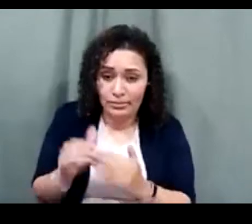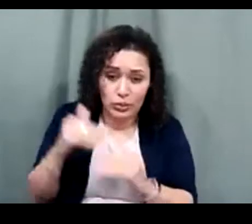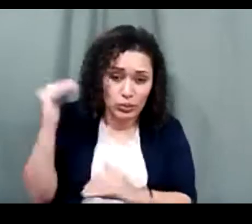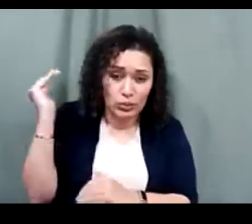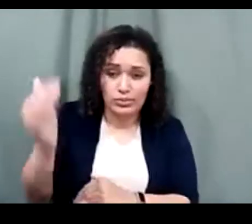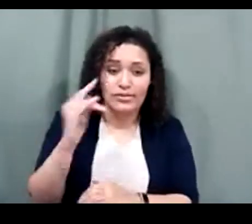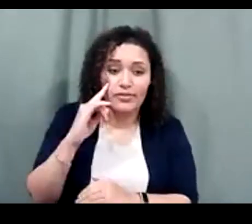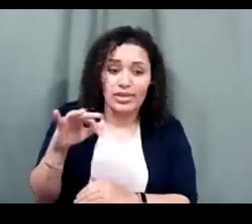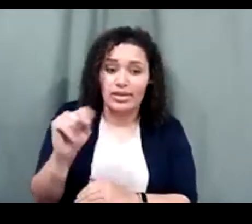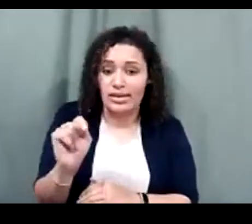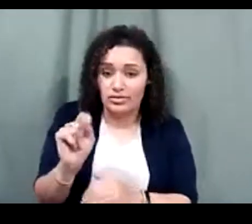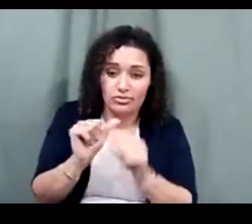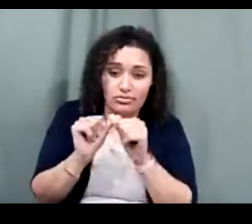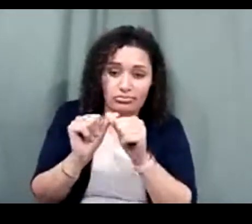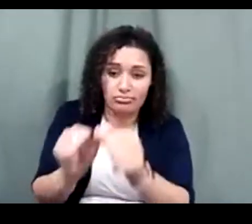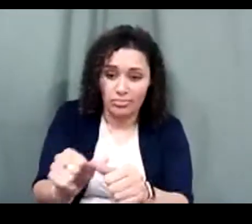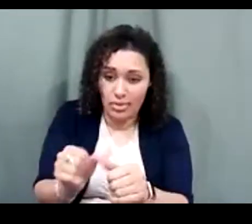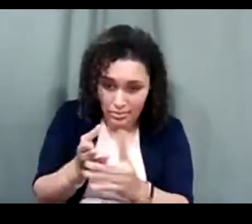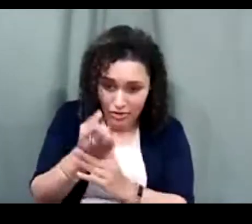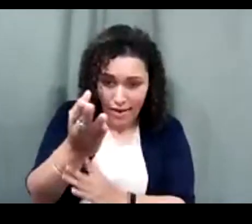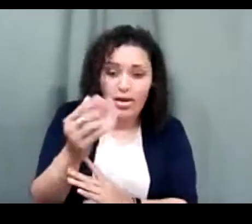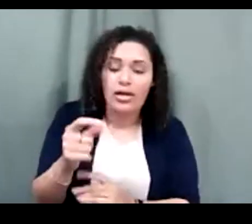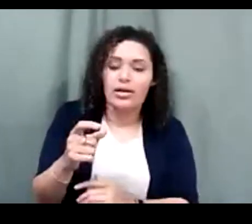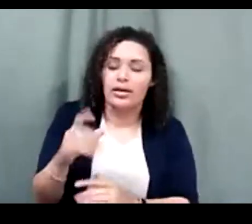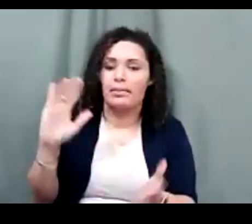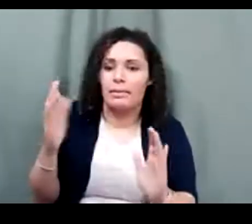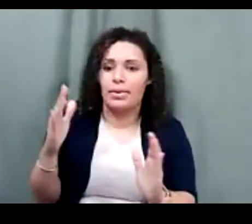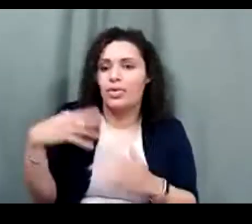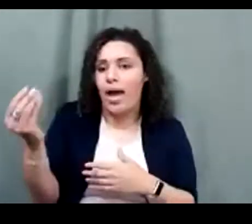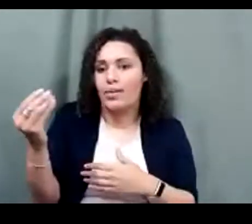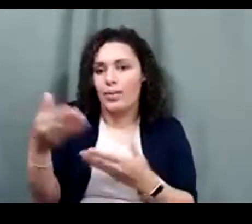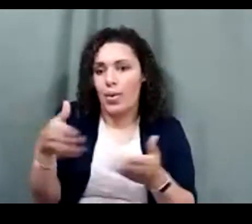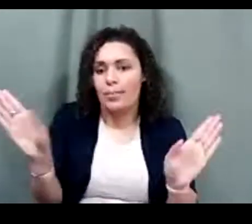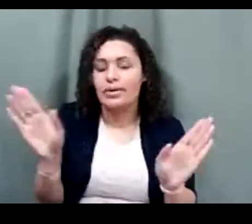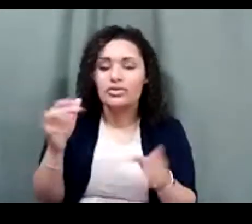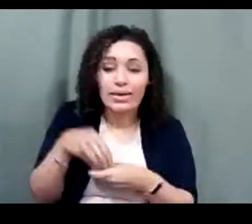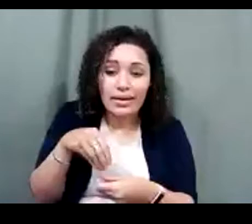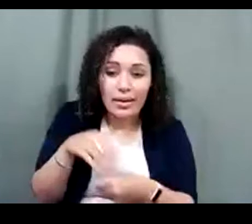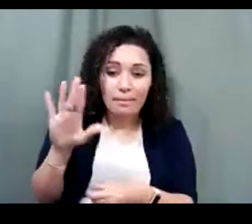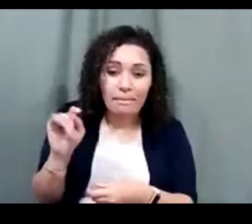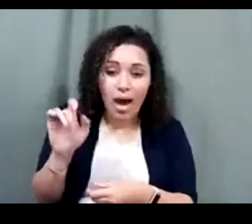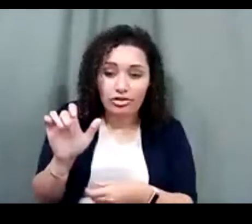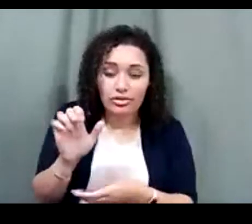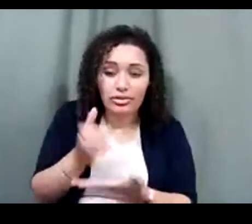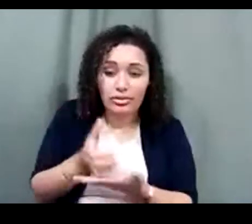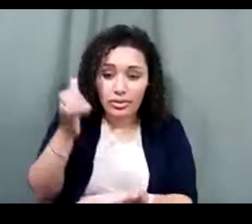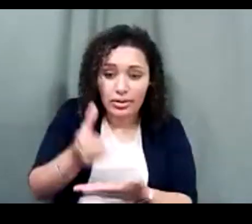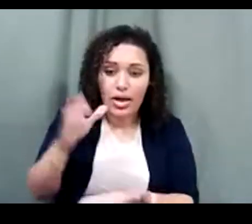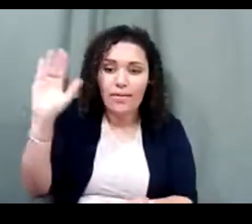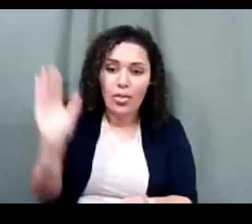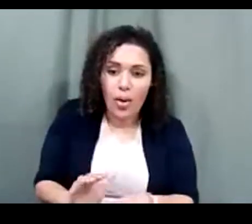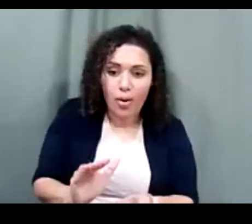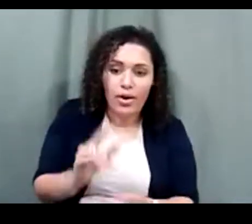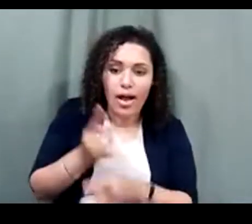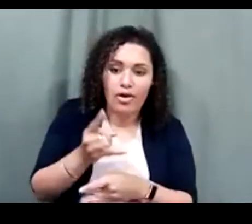yeast to survive is much lower than if they're out in the open. So when you're in a bottle, you're going to end up with a lower alcohol and no